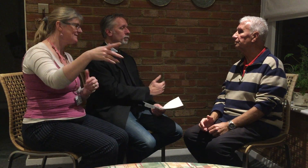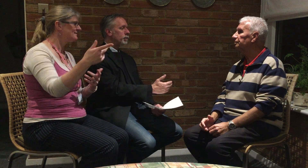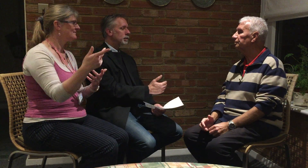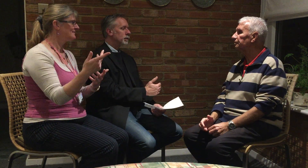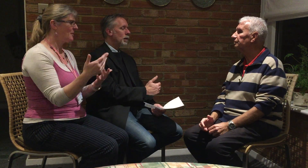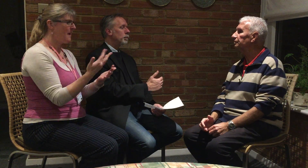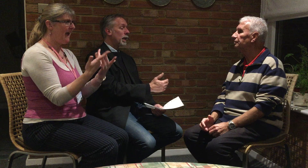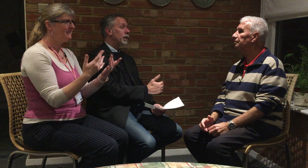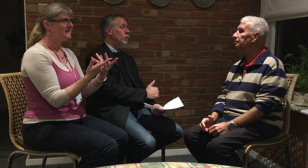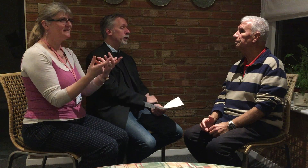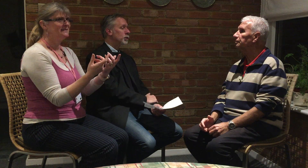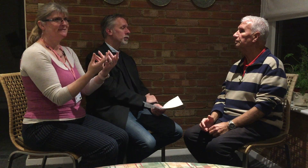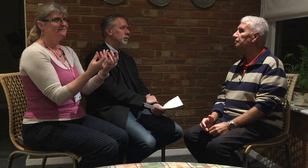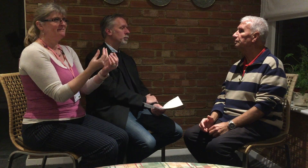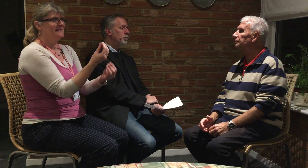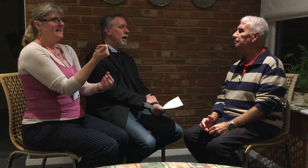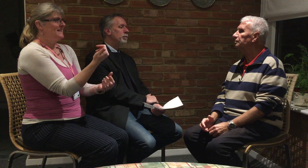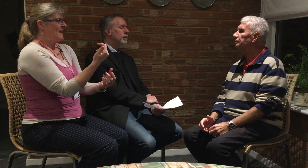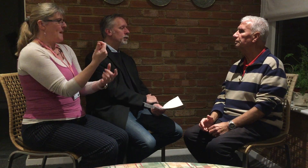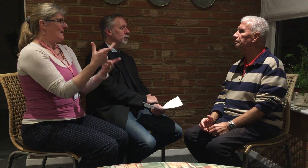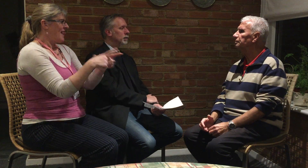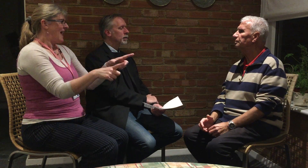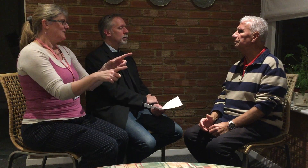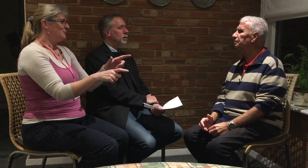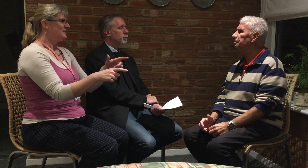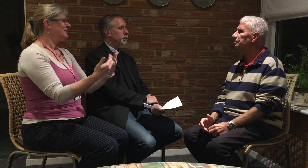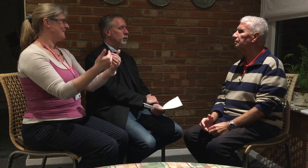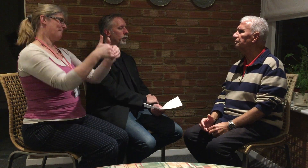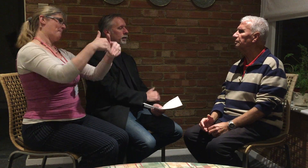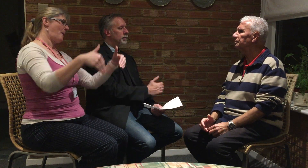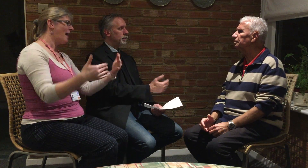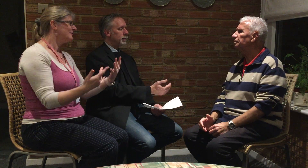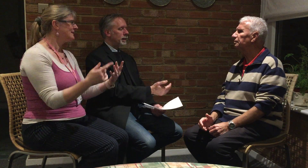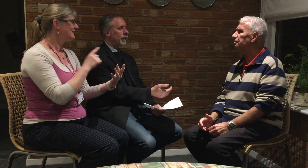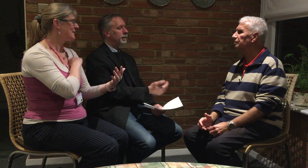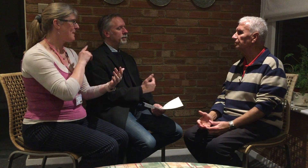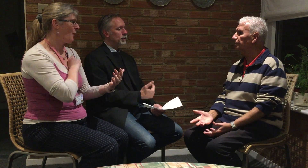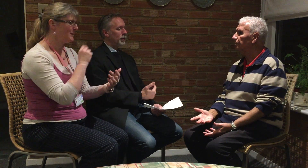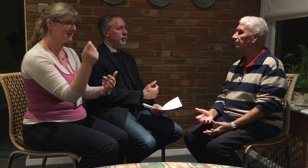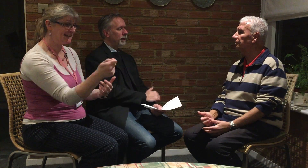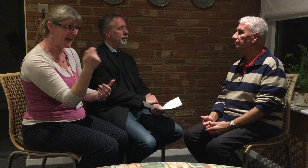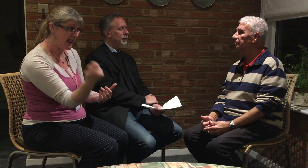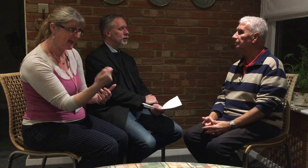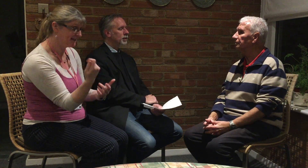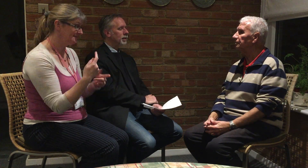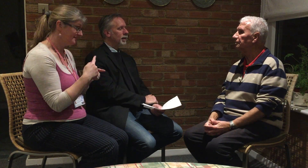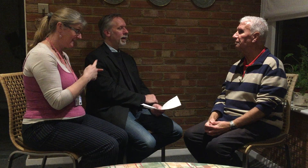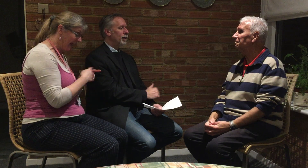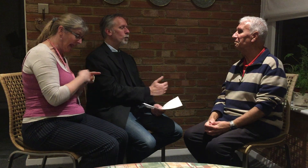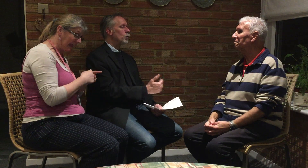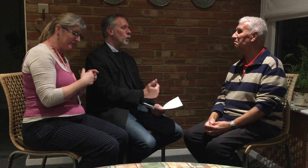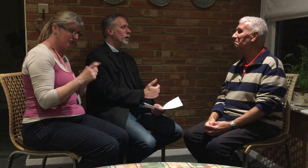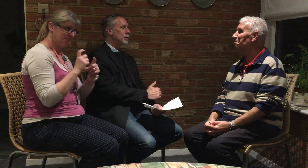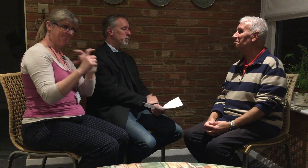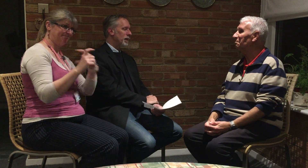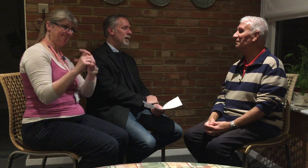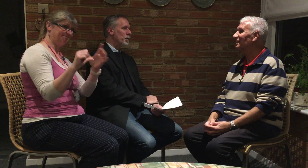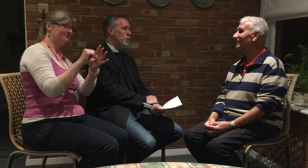have some language barriers between the Italians and the English, and I wouldn't want there to be another